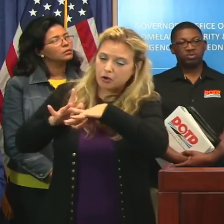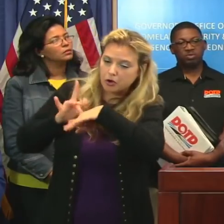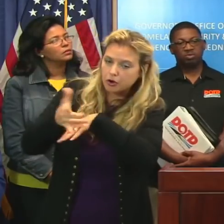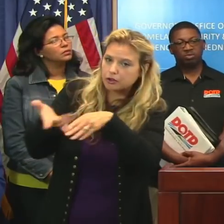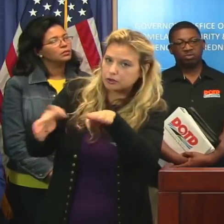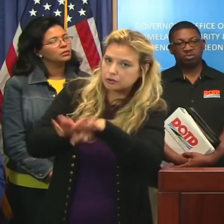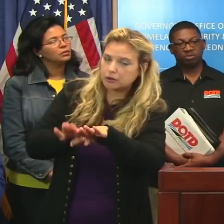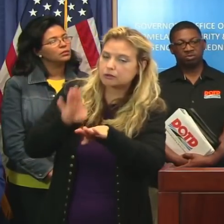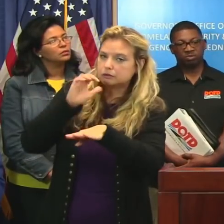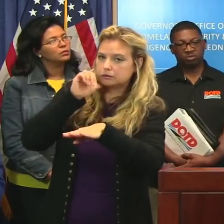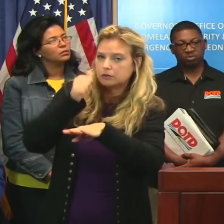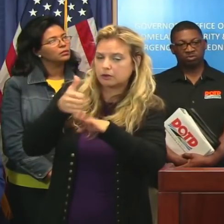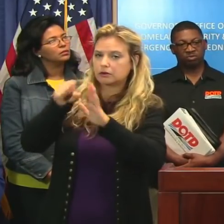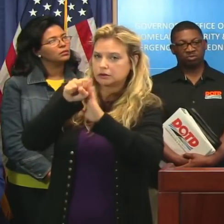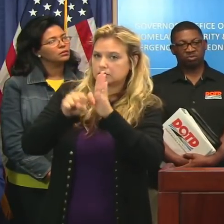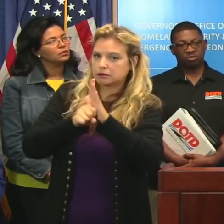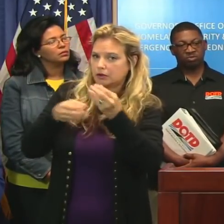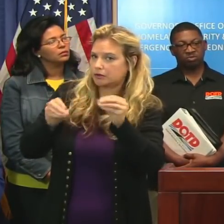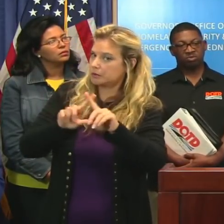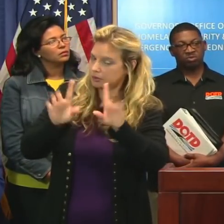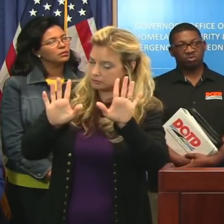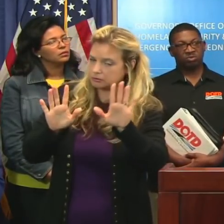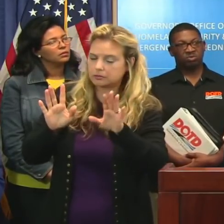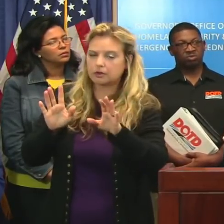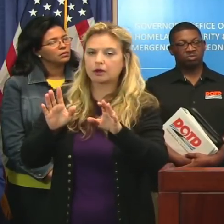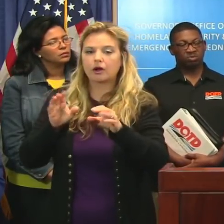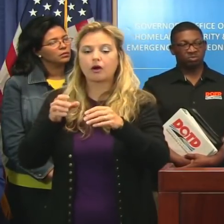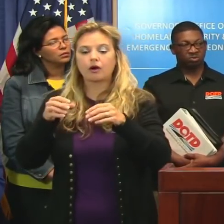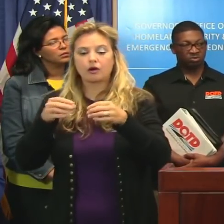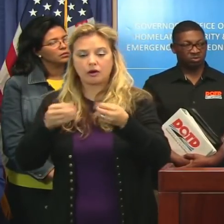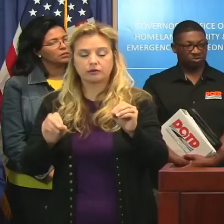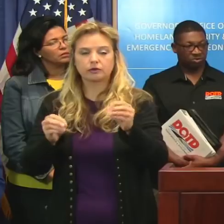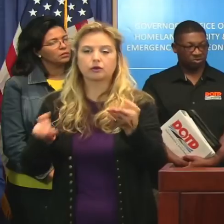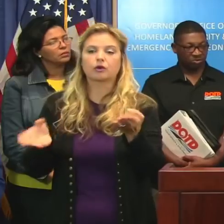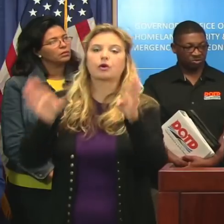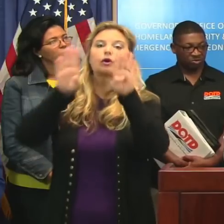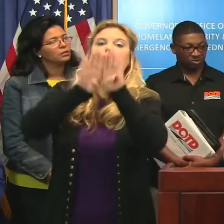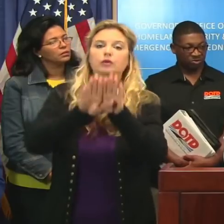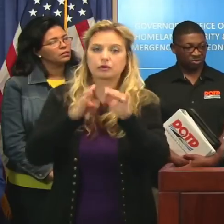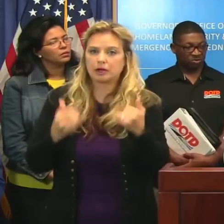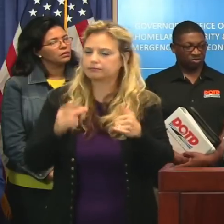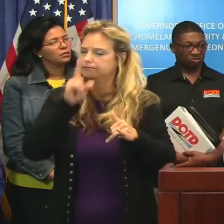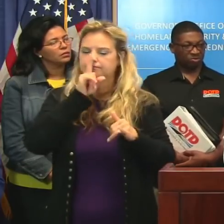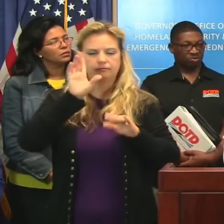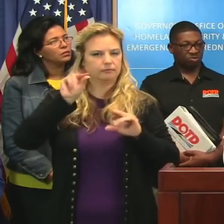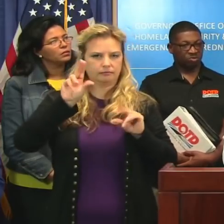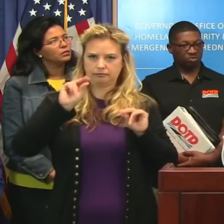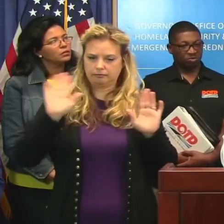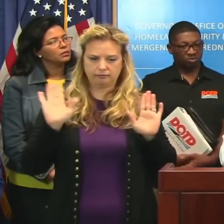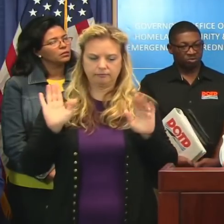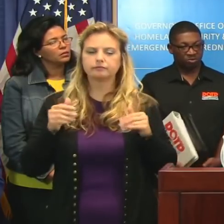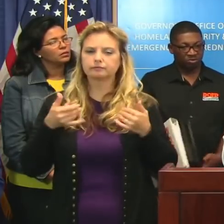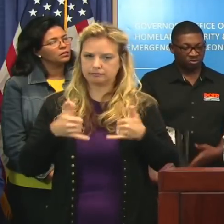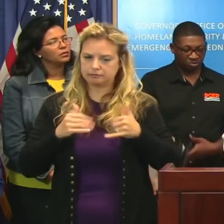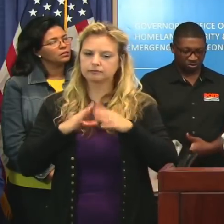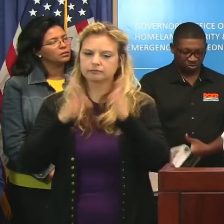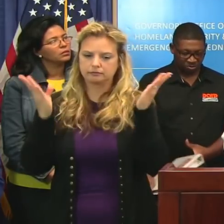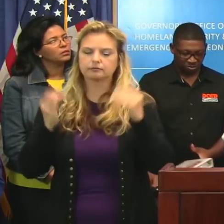of state offices tomorrow, but there are no state office closures as of right now. So again,